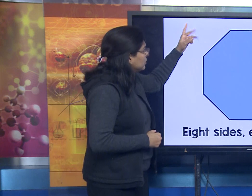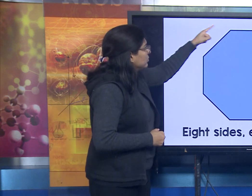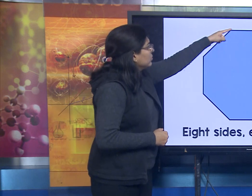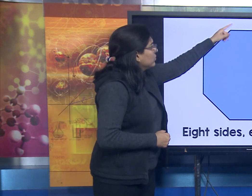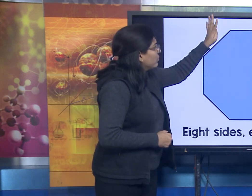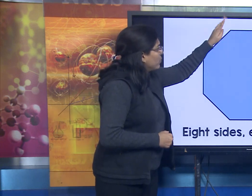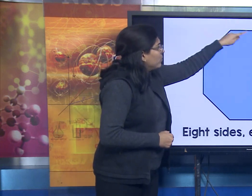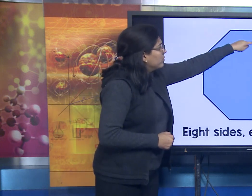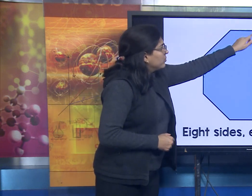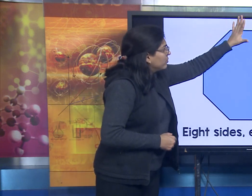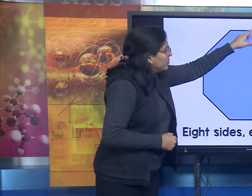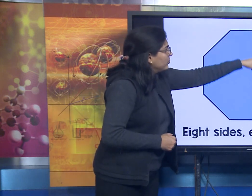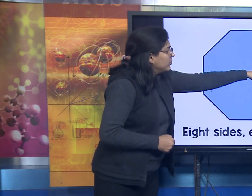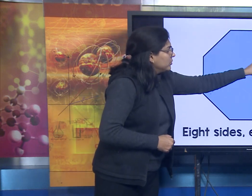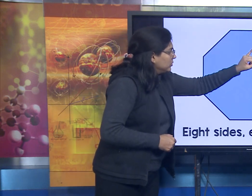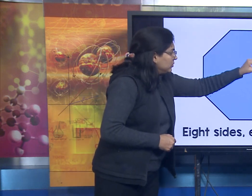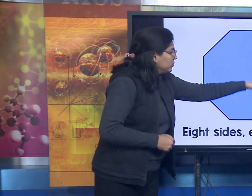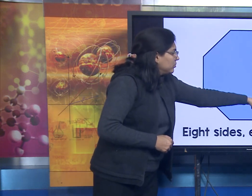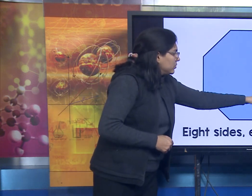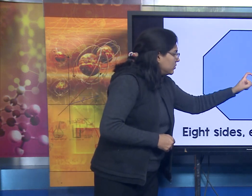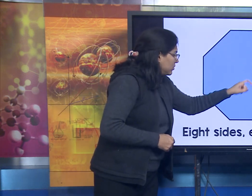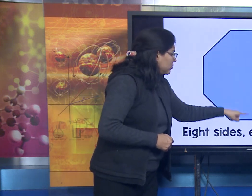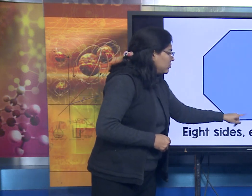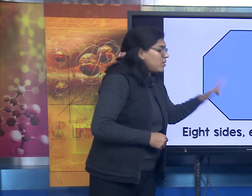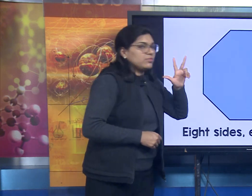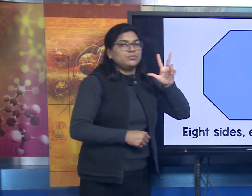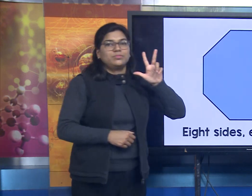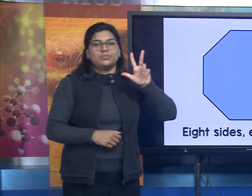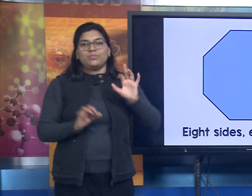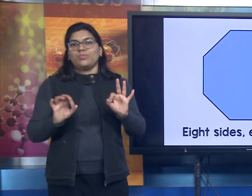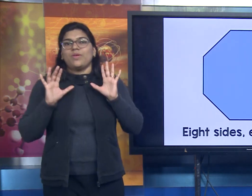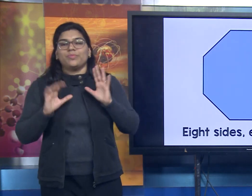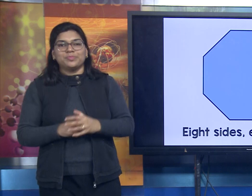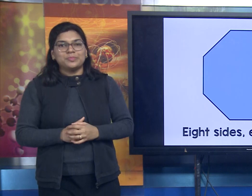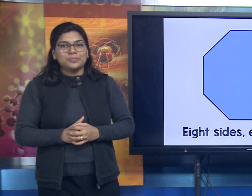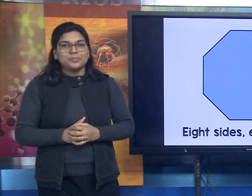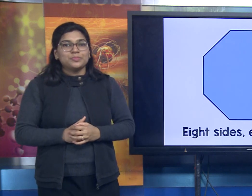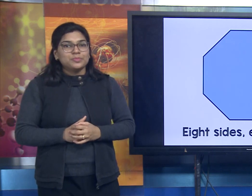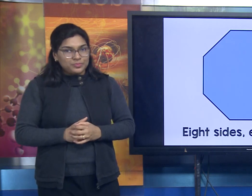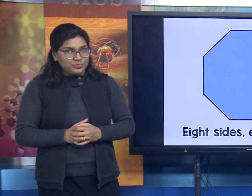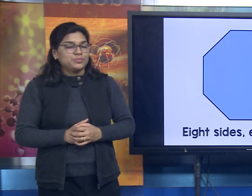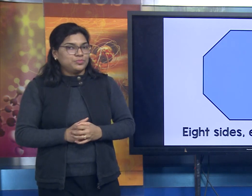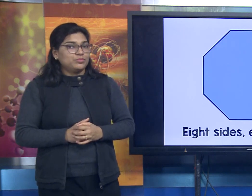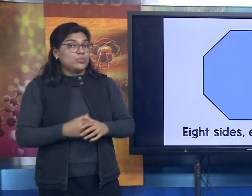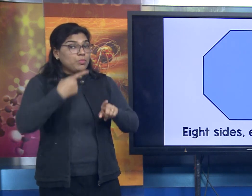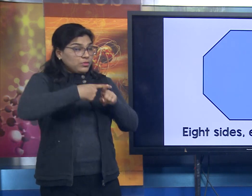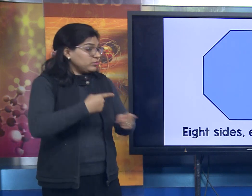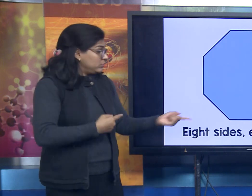third, fourth, fifth, sixth, seventh, eighth. So perfect 8